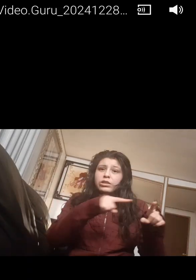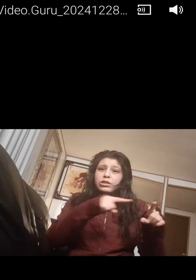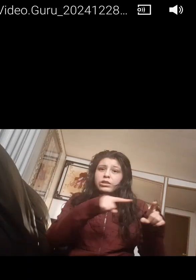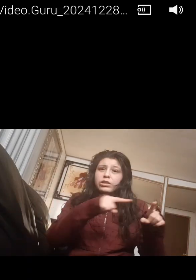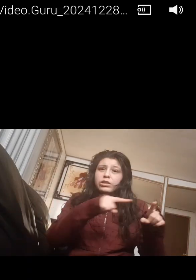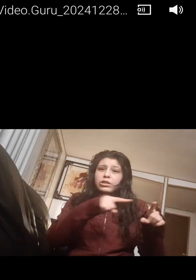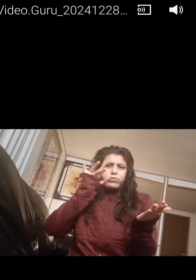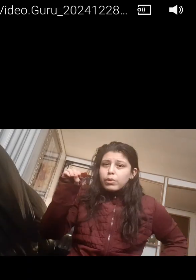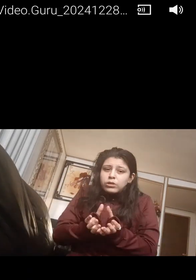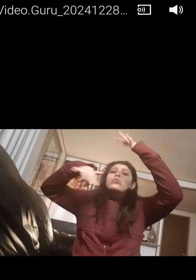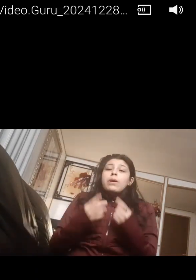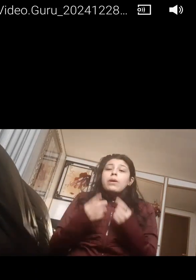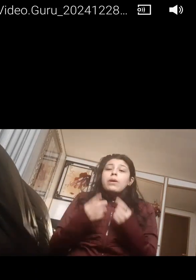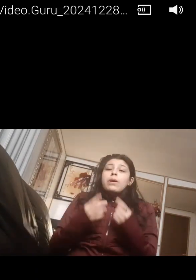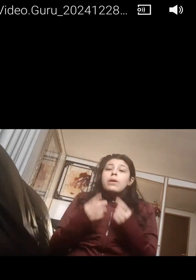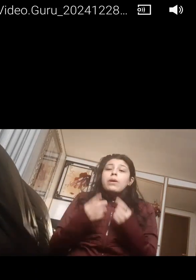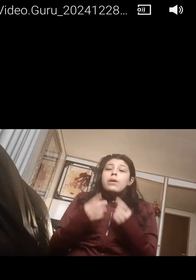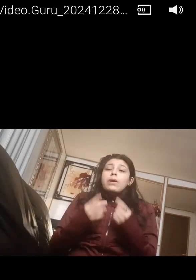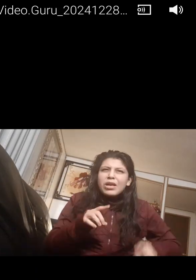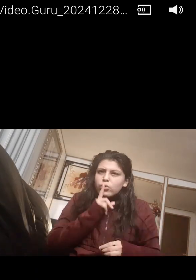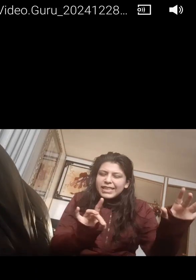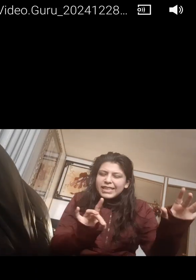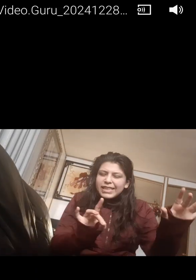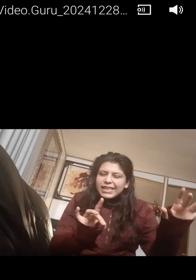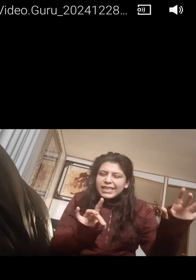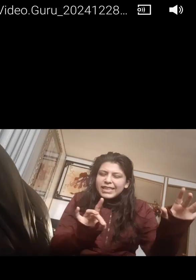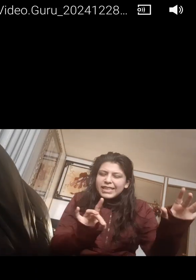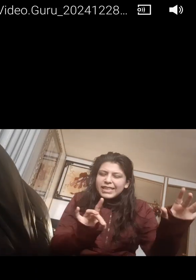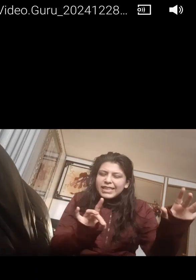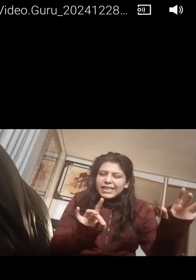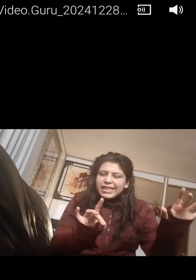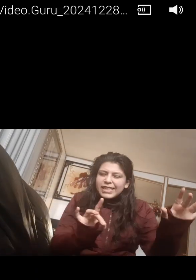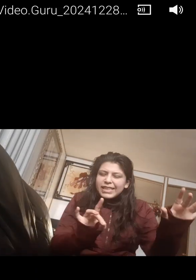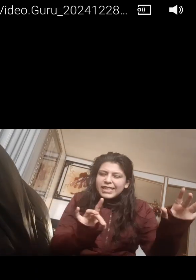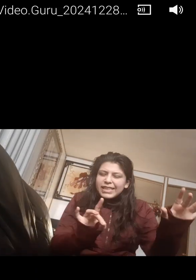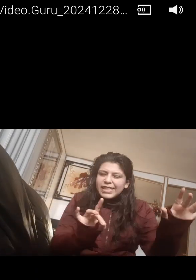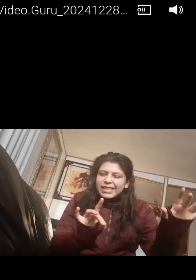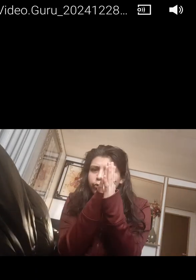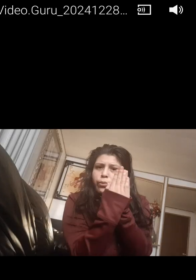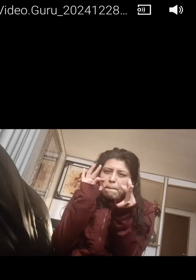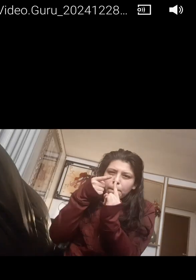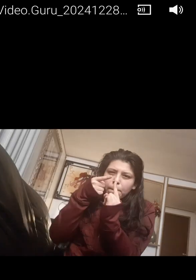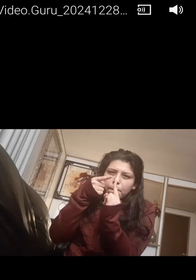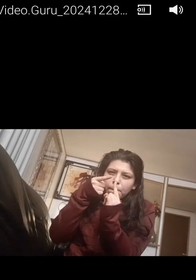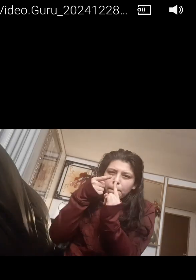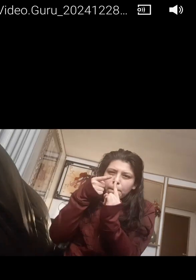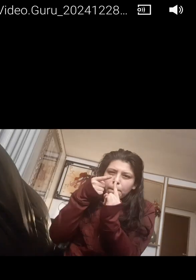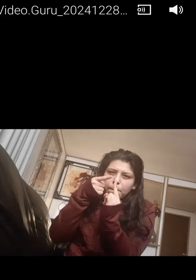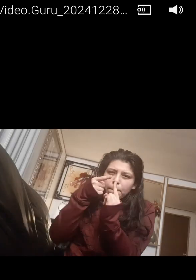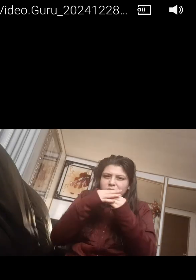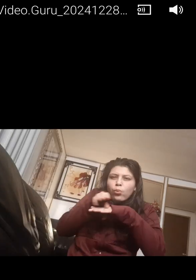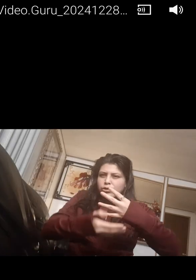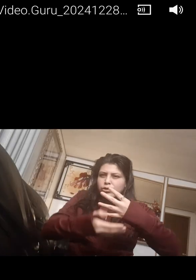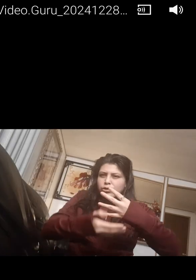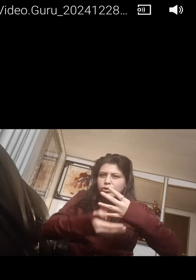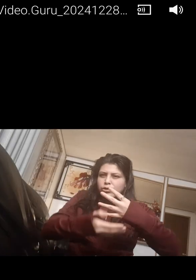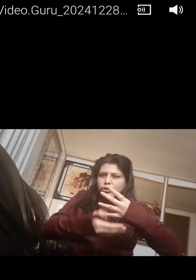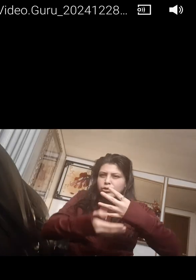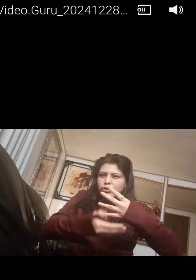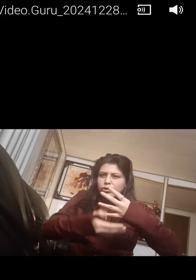or on a social platform, that you can identify